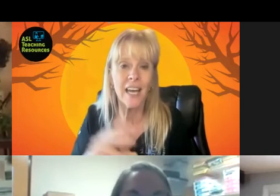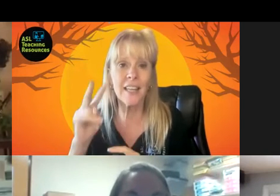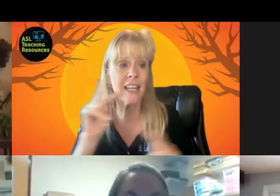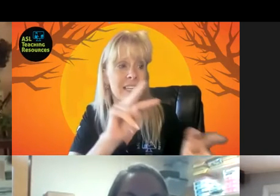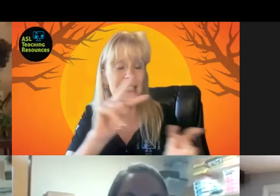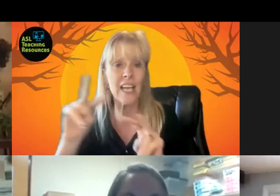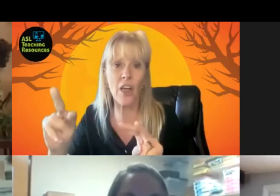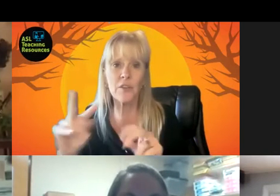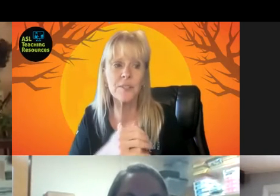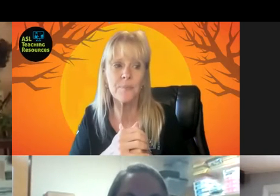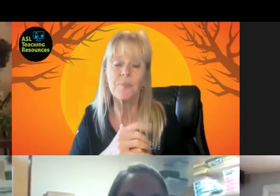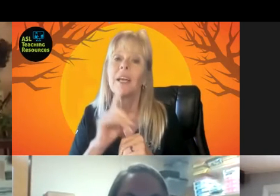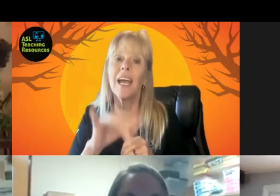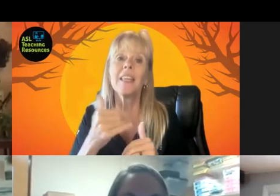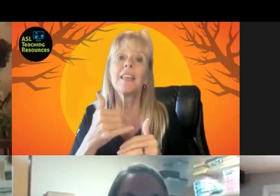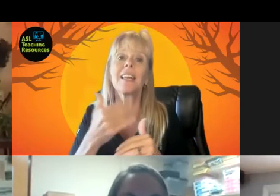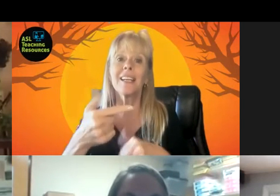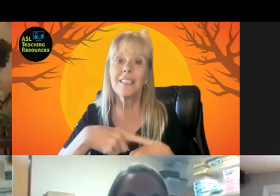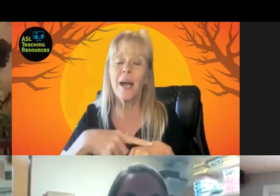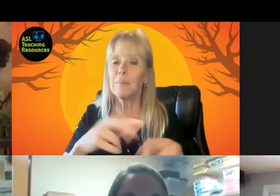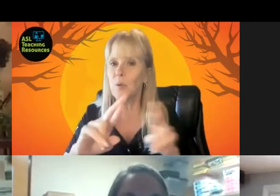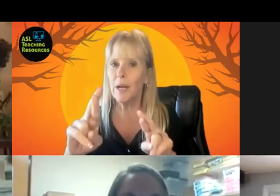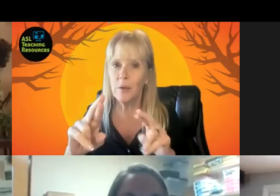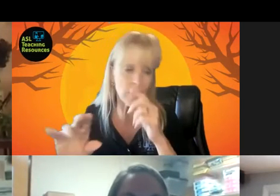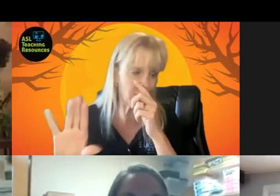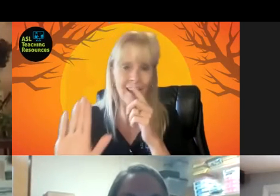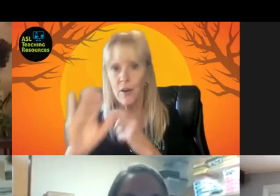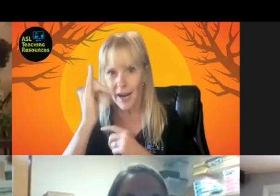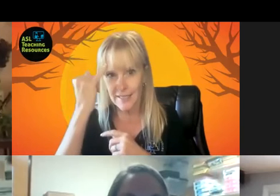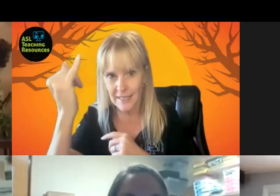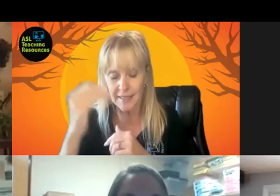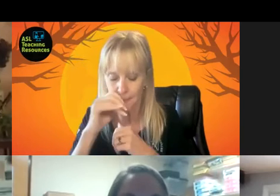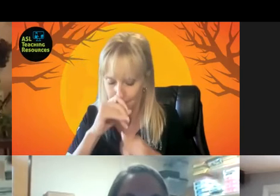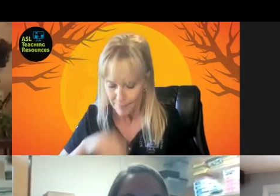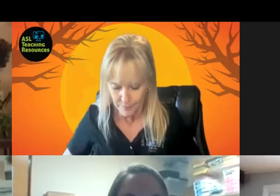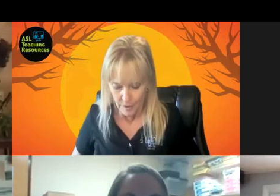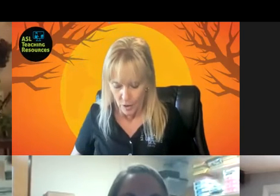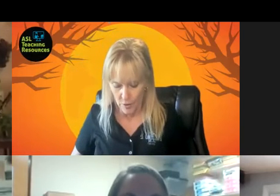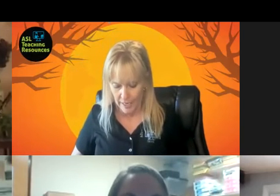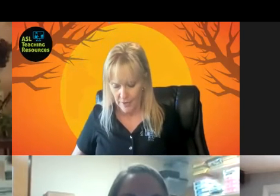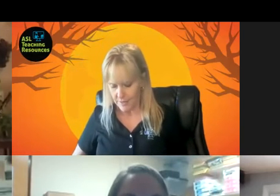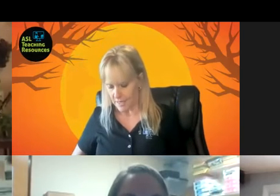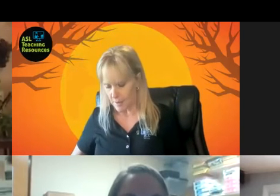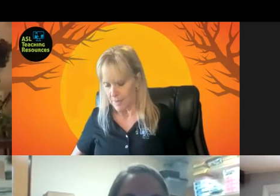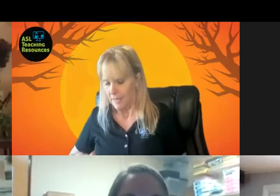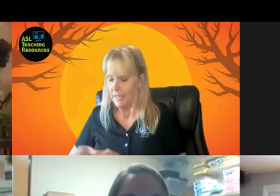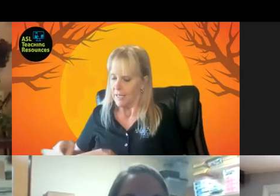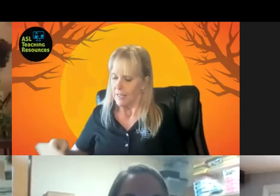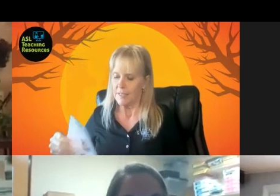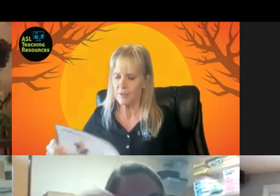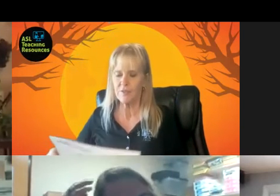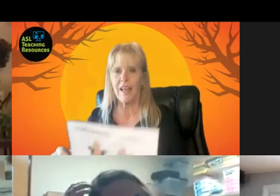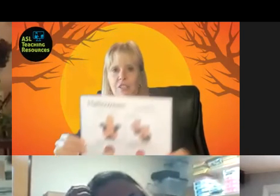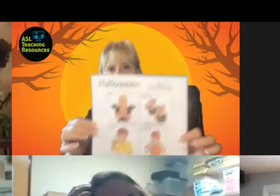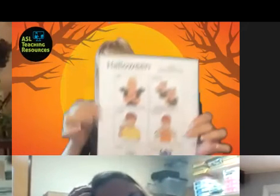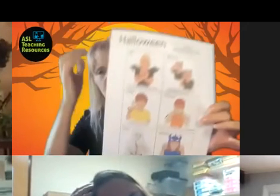creativity, and then they can see others. And then the next time they're ready with their ideas. Okay, here is,